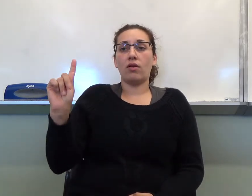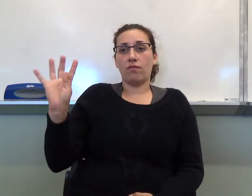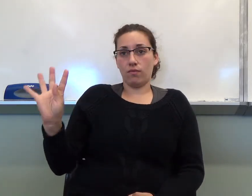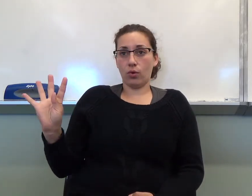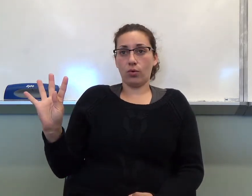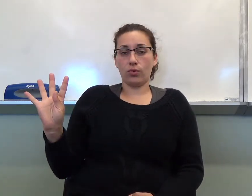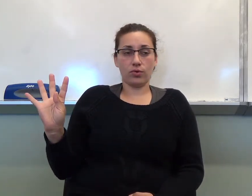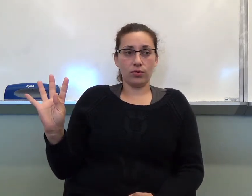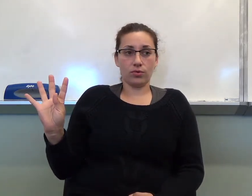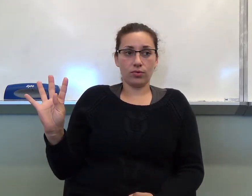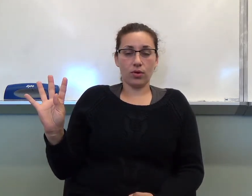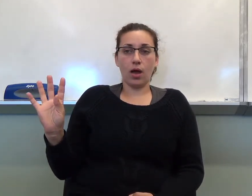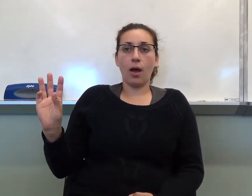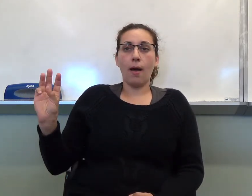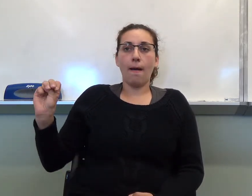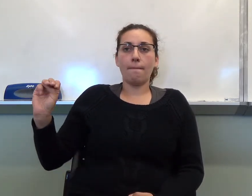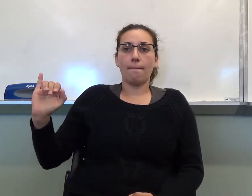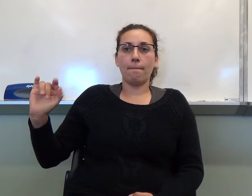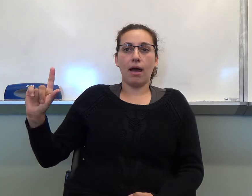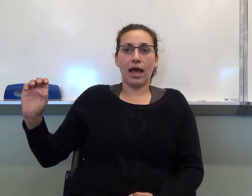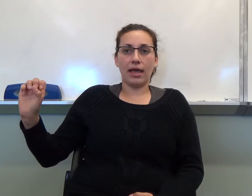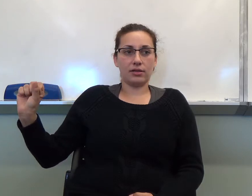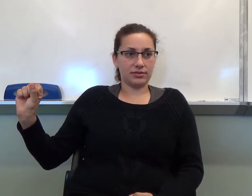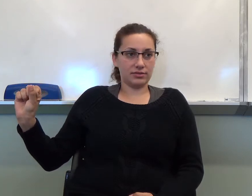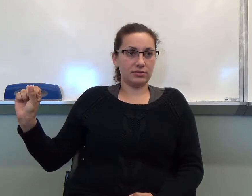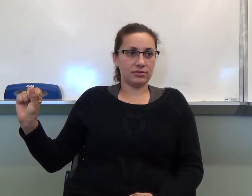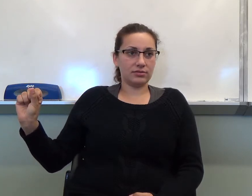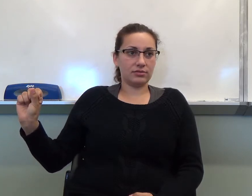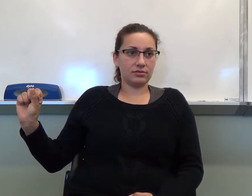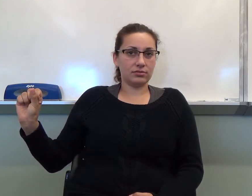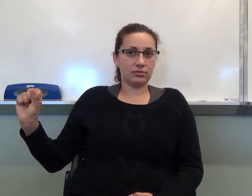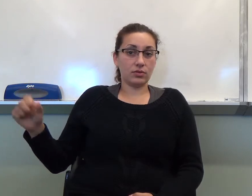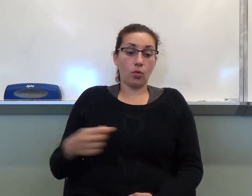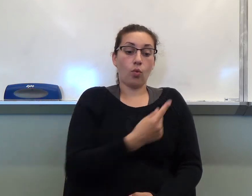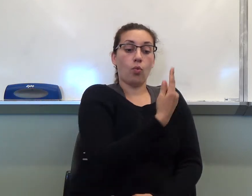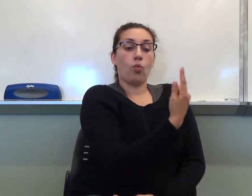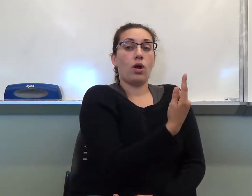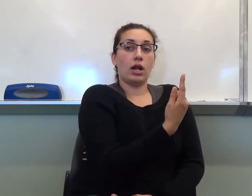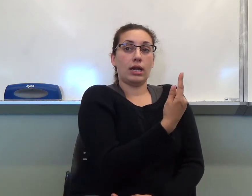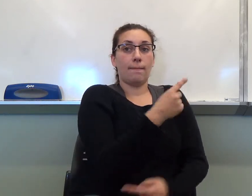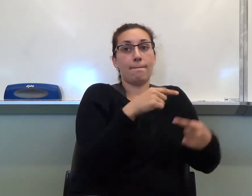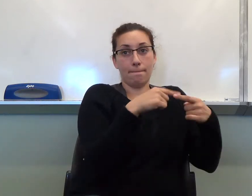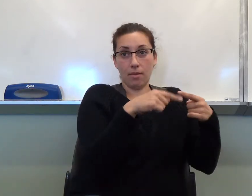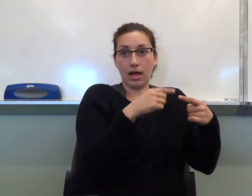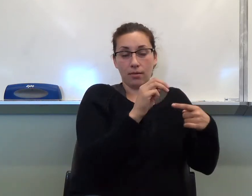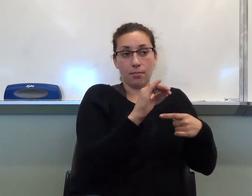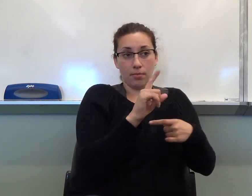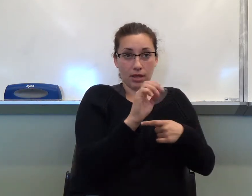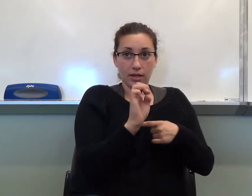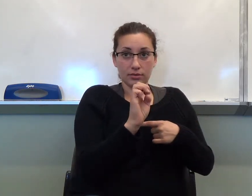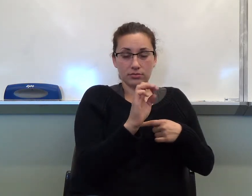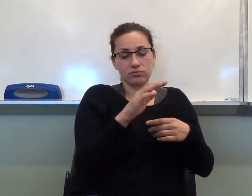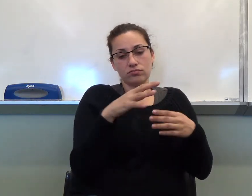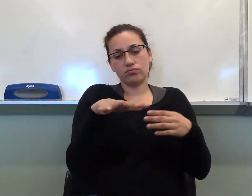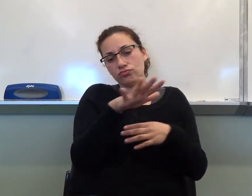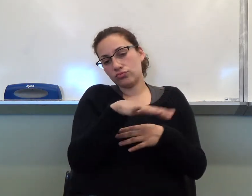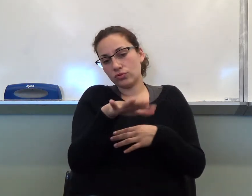And that's miles. And 1 mile is approximately equal to